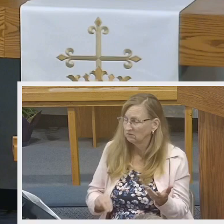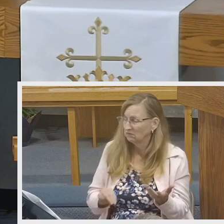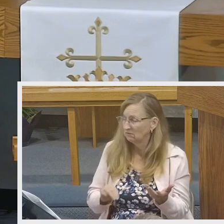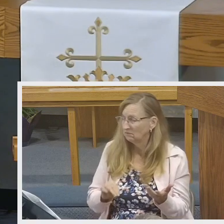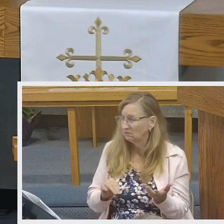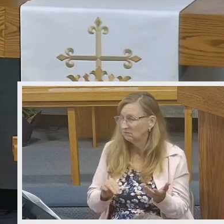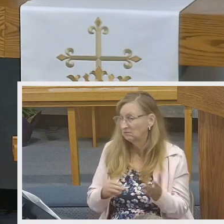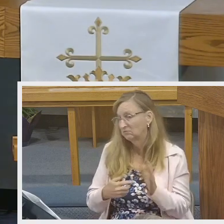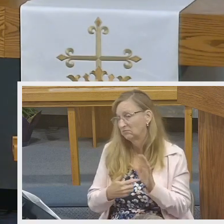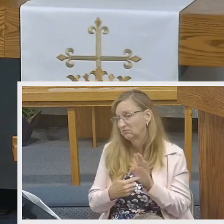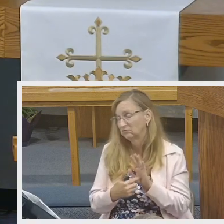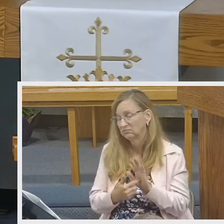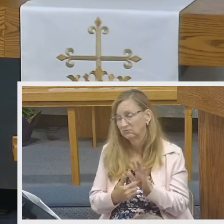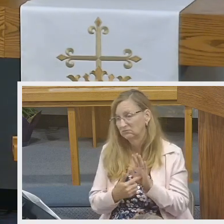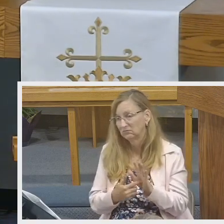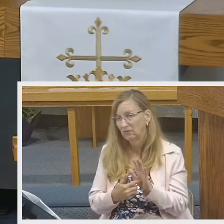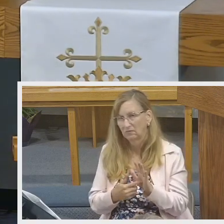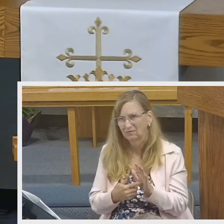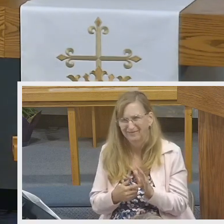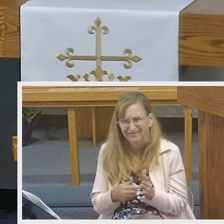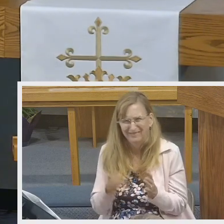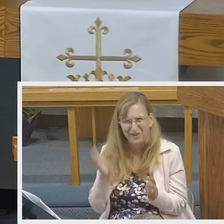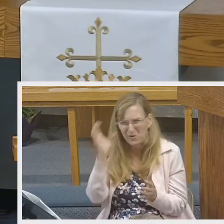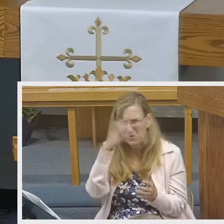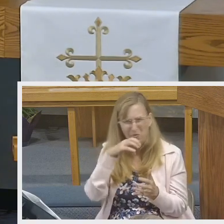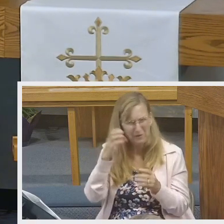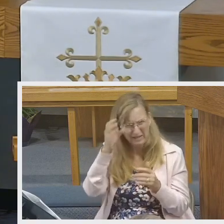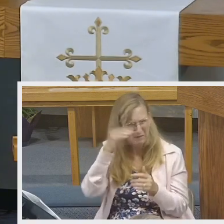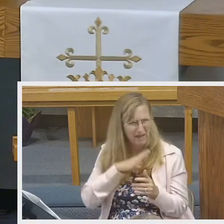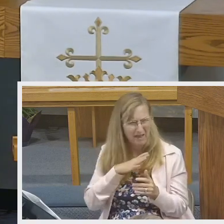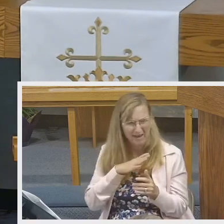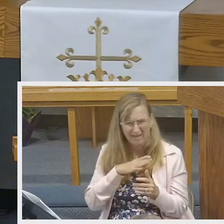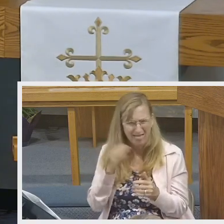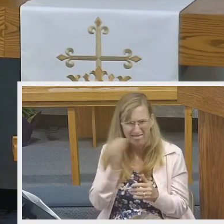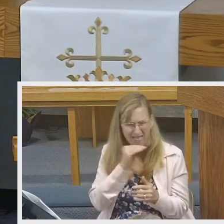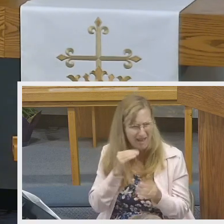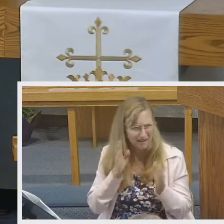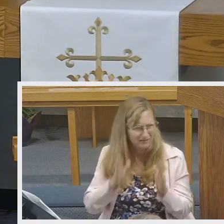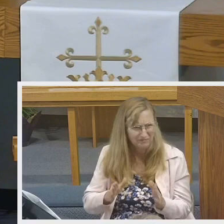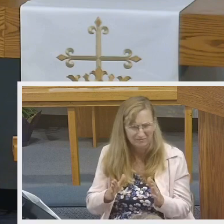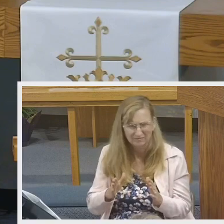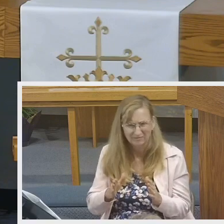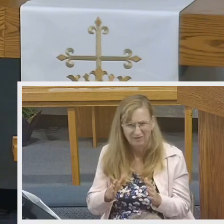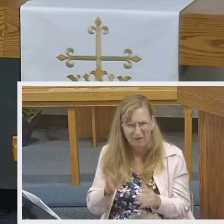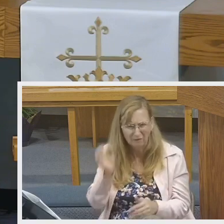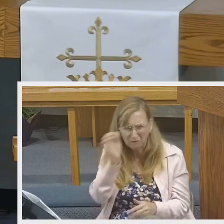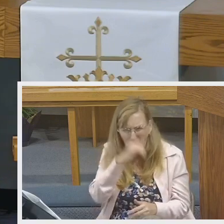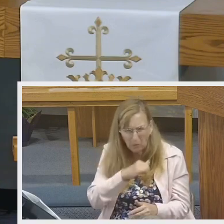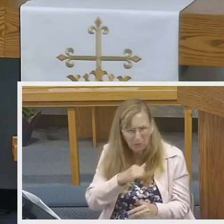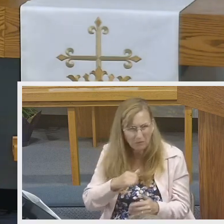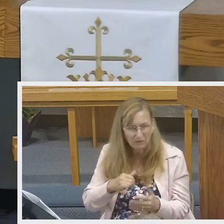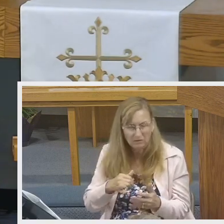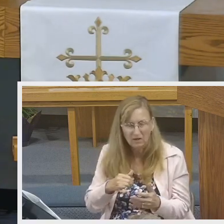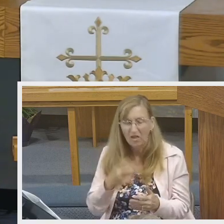have been shown to be a lunatic, a liar, a fool, because he had said over and over and over, on the third day I will rise